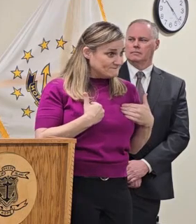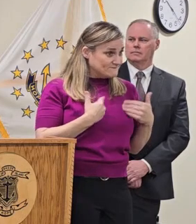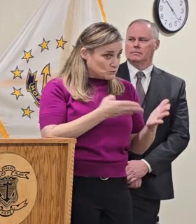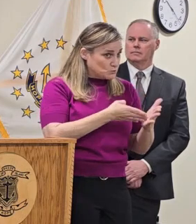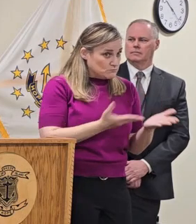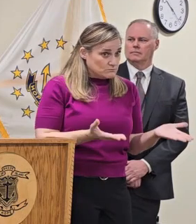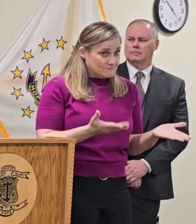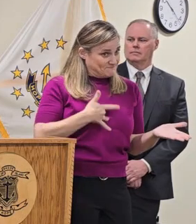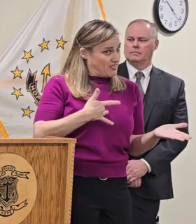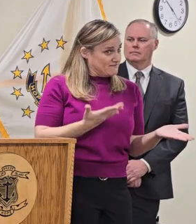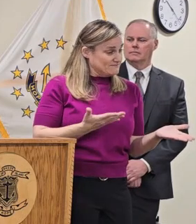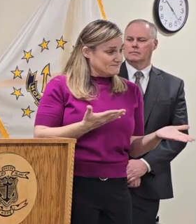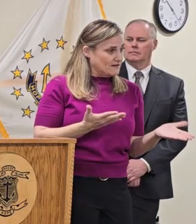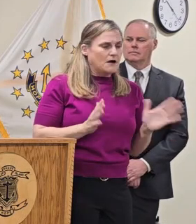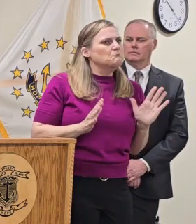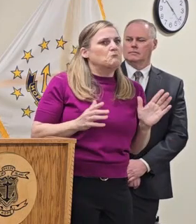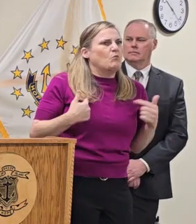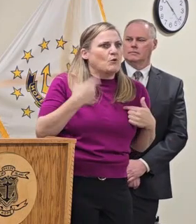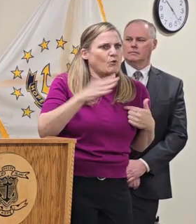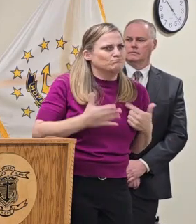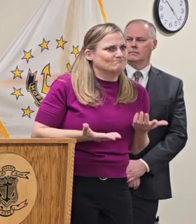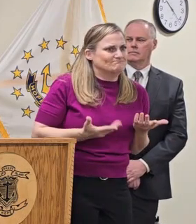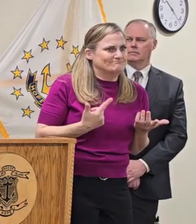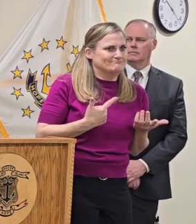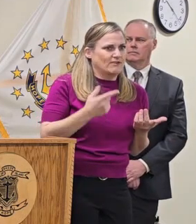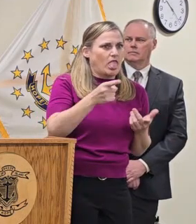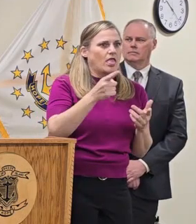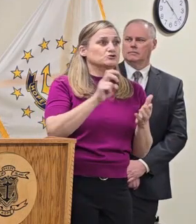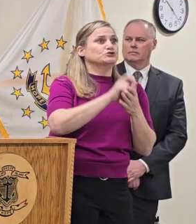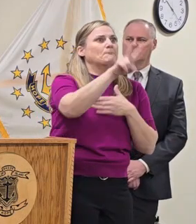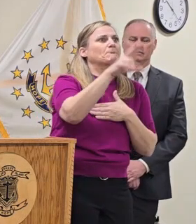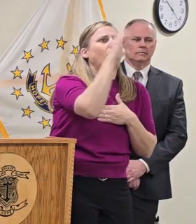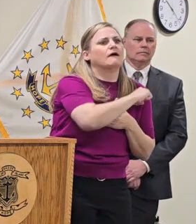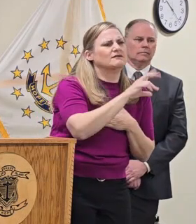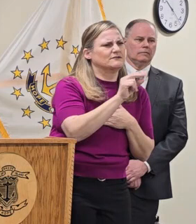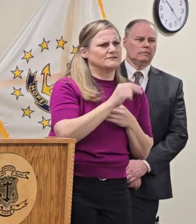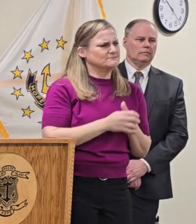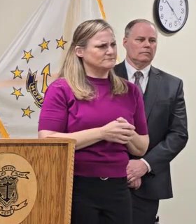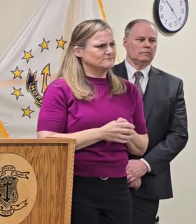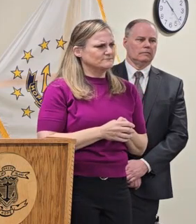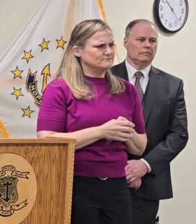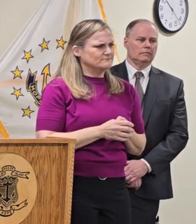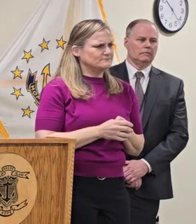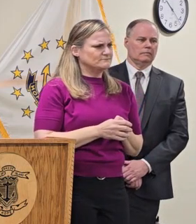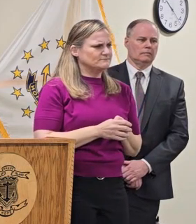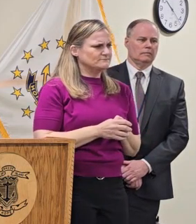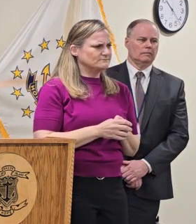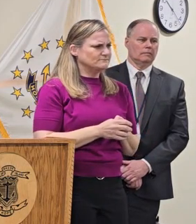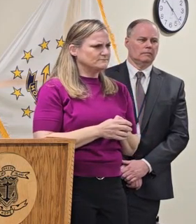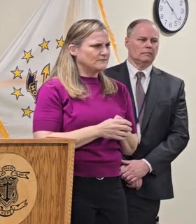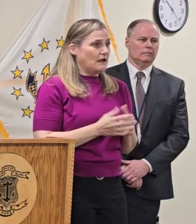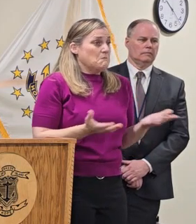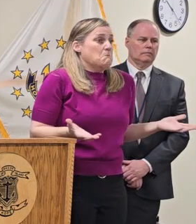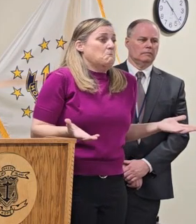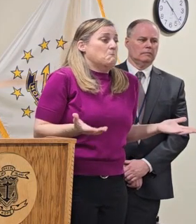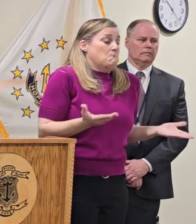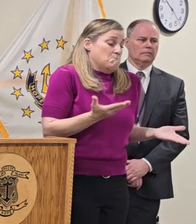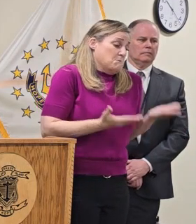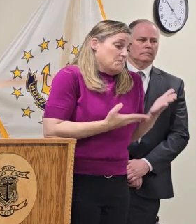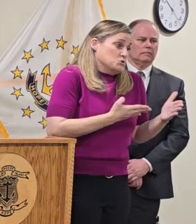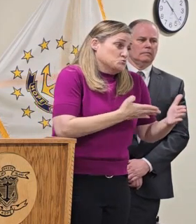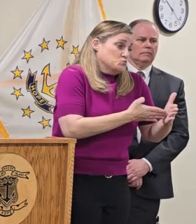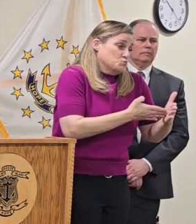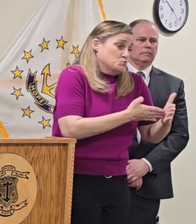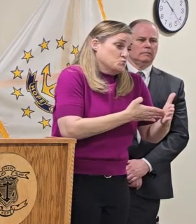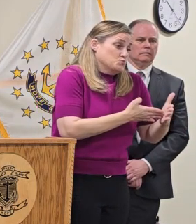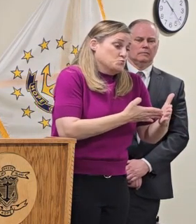basis for a lawsuit. We wouldn't get involved in this if we didn't think there's a high likelihood of that. But I don't want to prejudge it at this point,